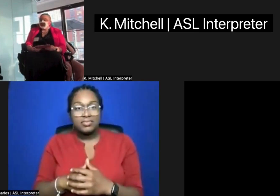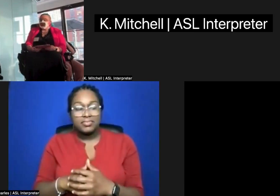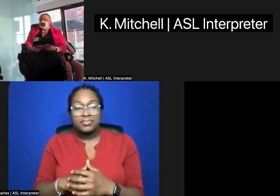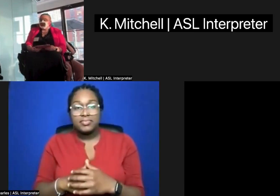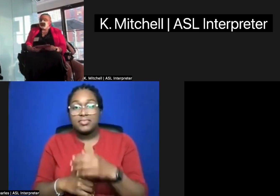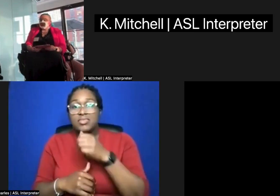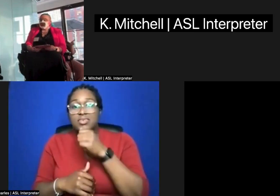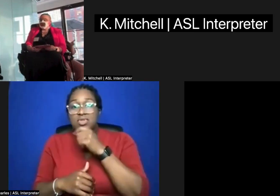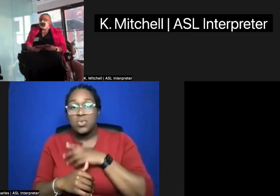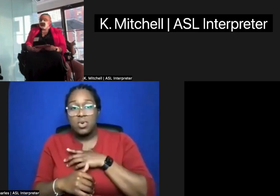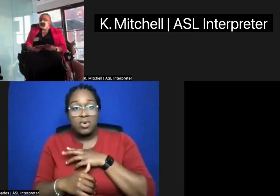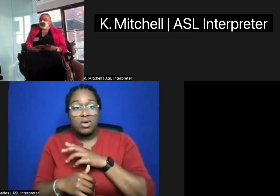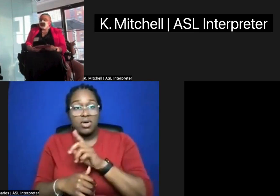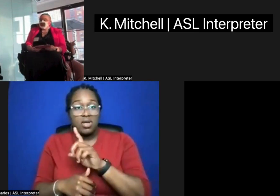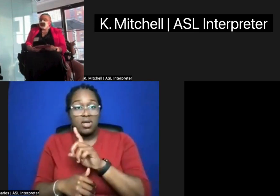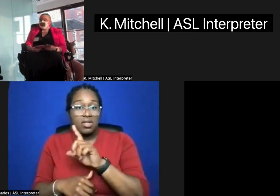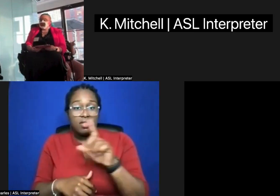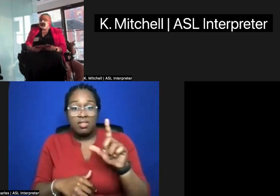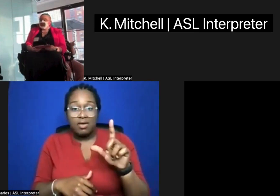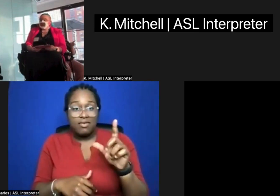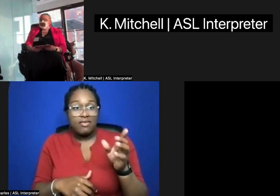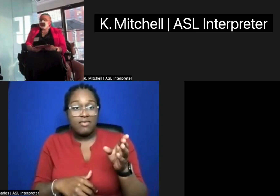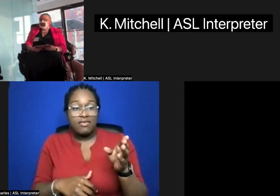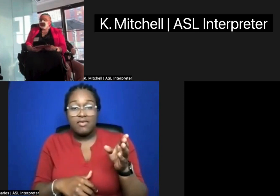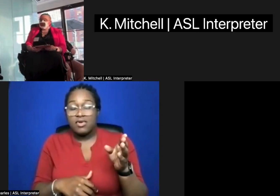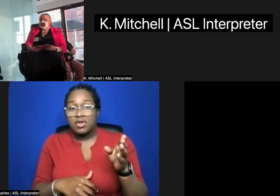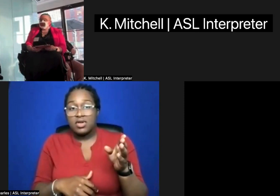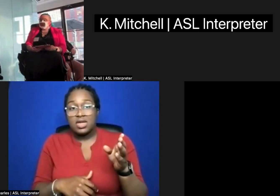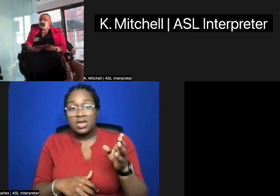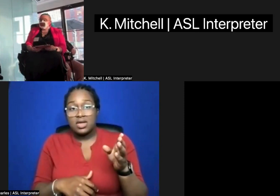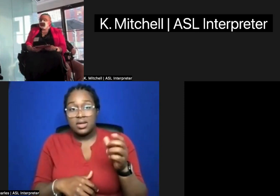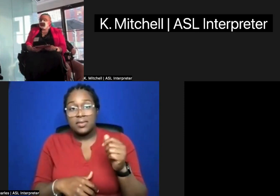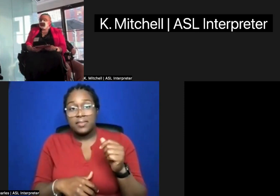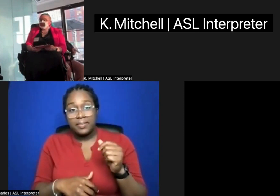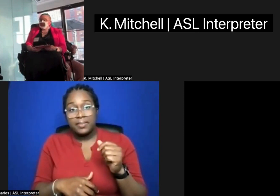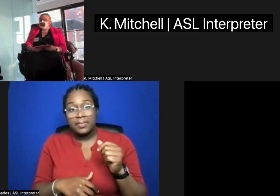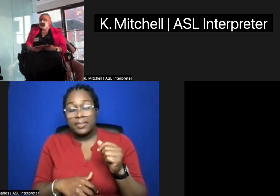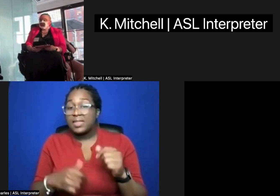way I feel as I've worked under a lot of